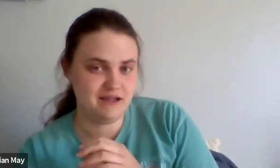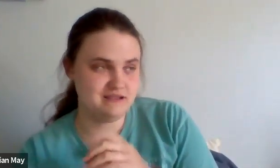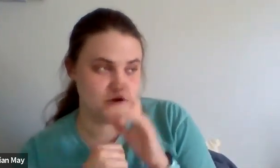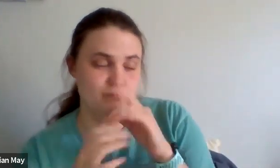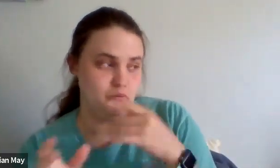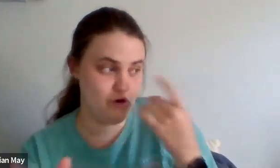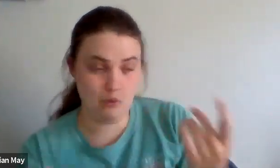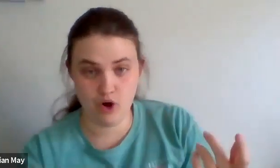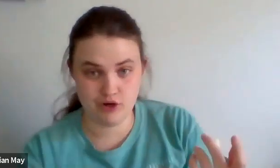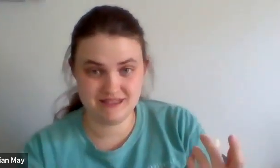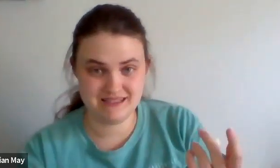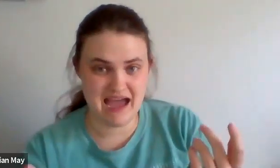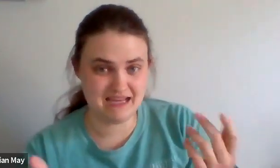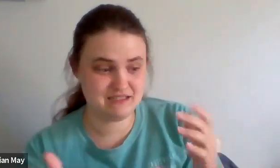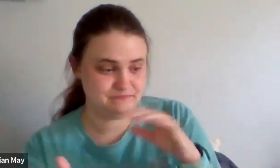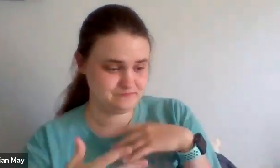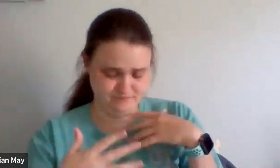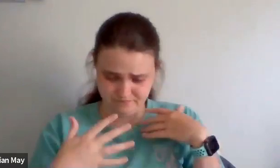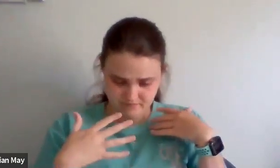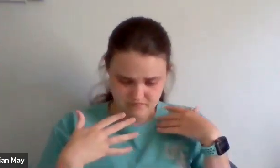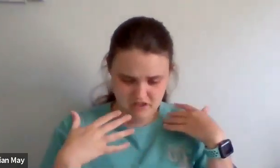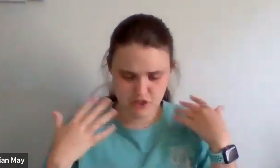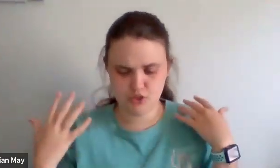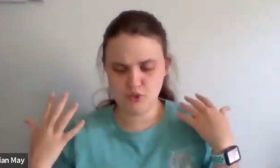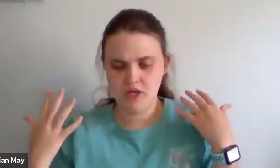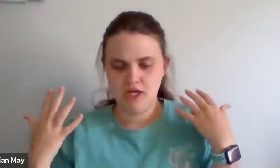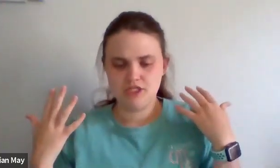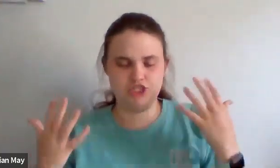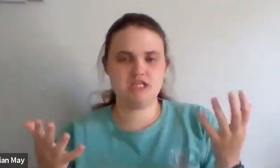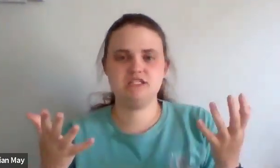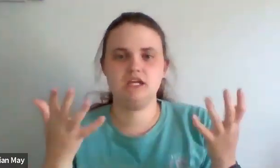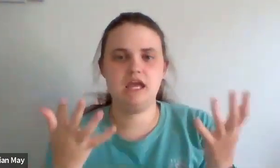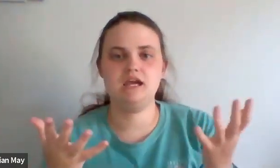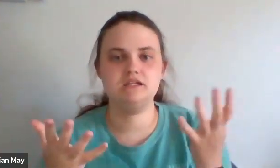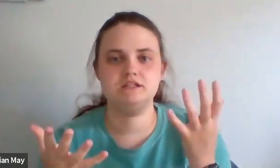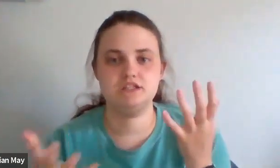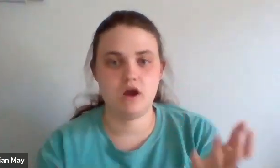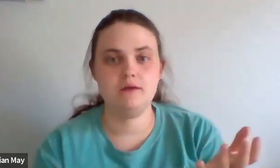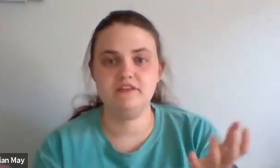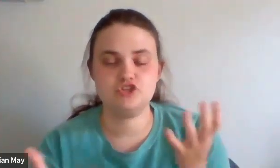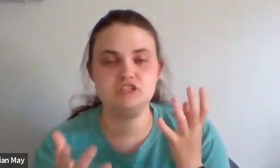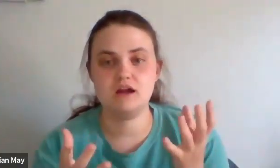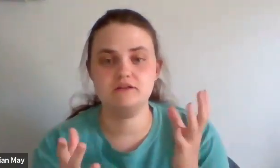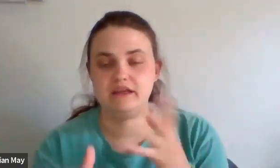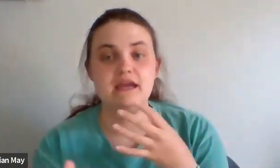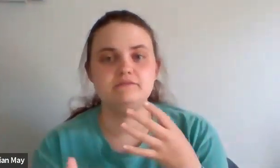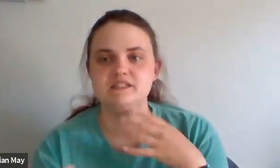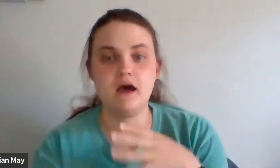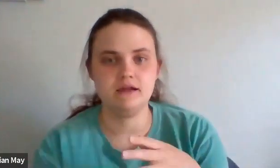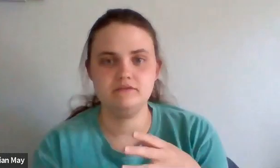signs or there are words that you just can't describe. Like, there's just not, like, can't sign. There's